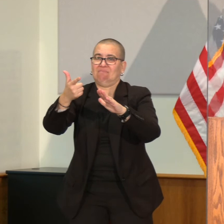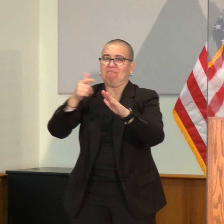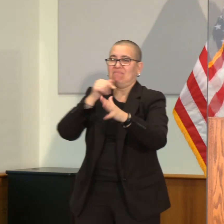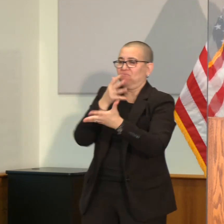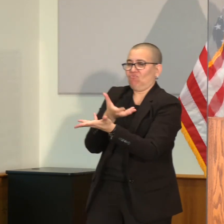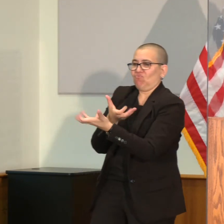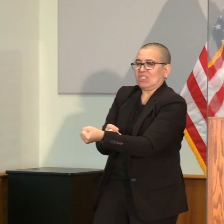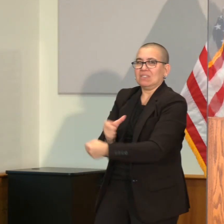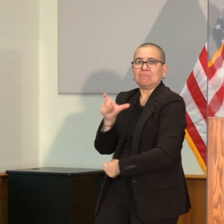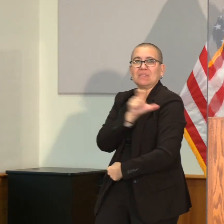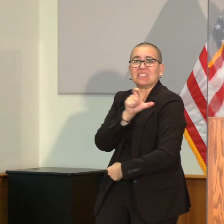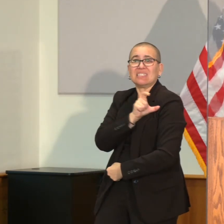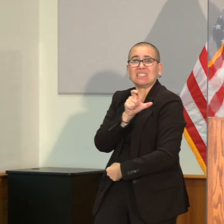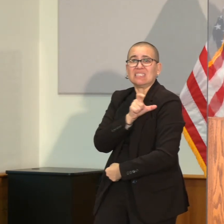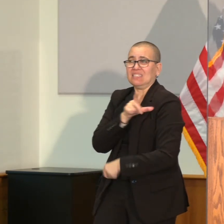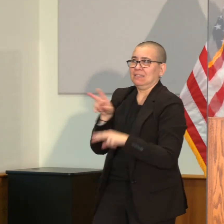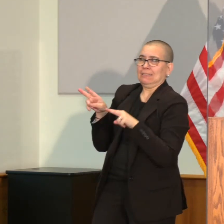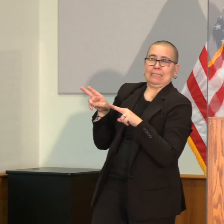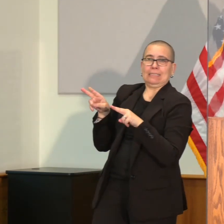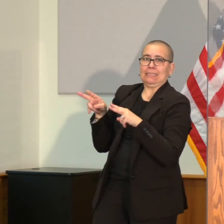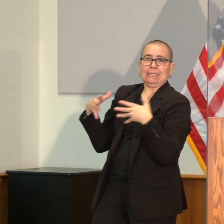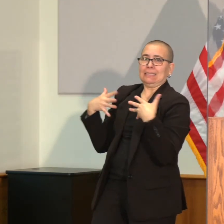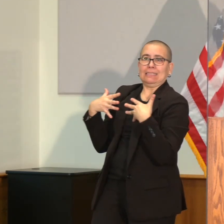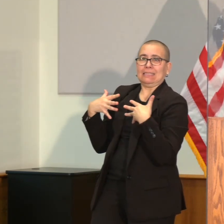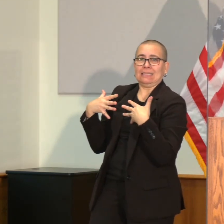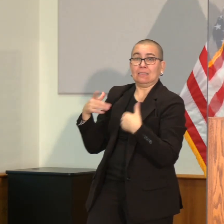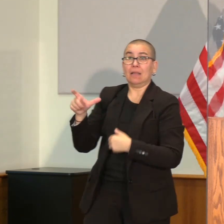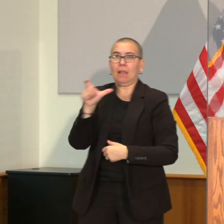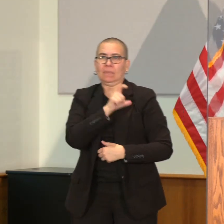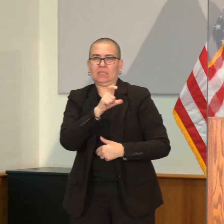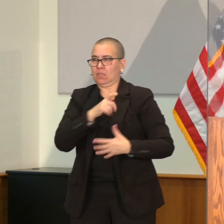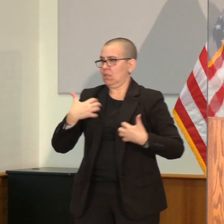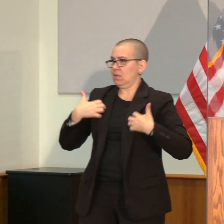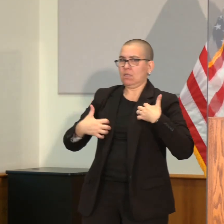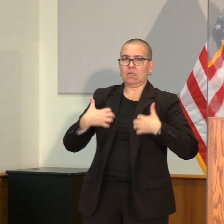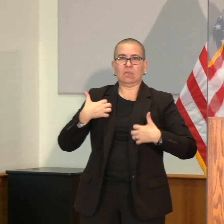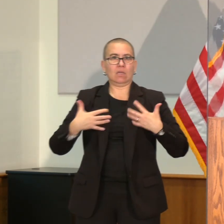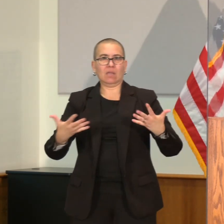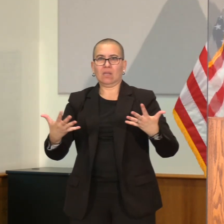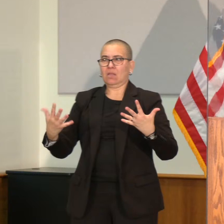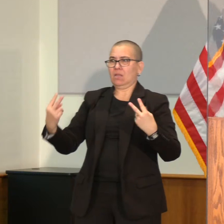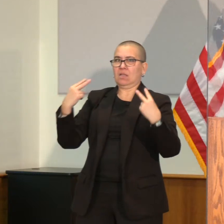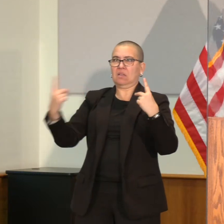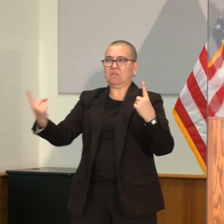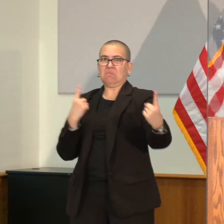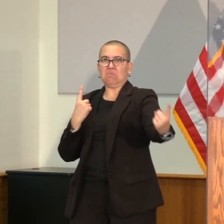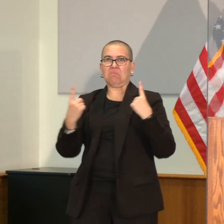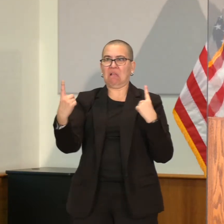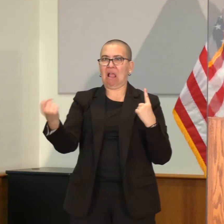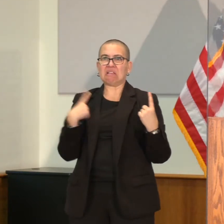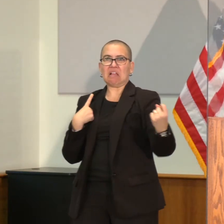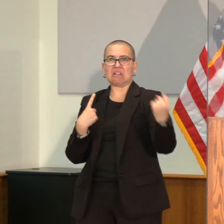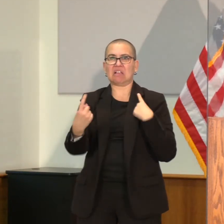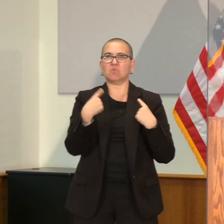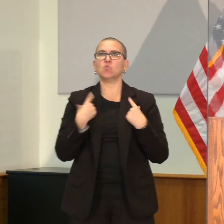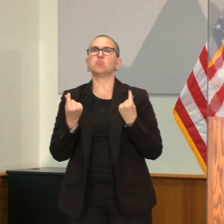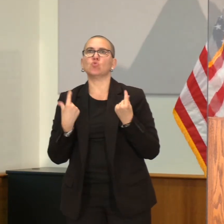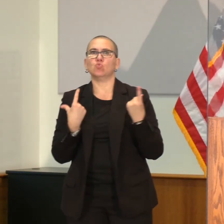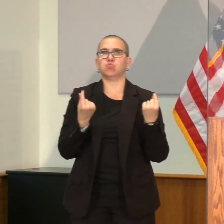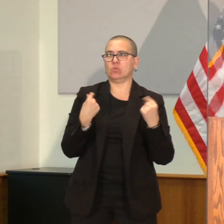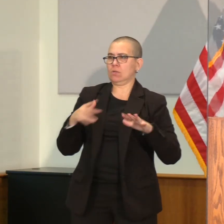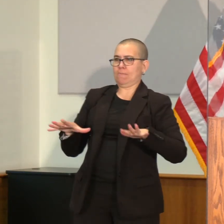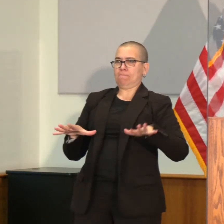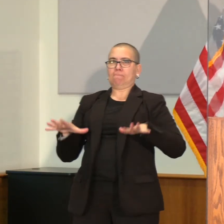assigned to this great task, are beleaguered by attacks on their character and questioned on their oath by our leaders. People from